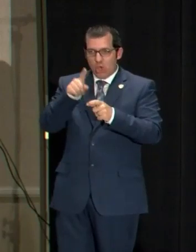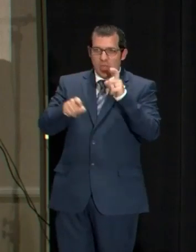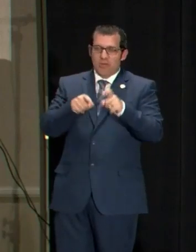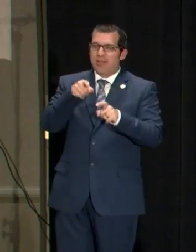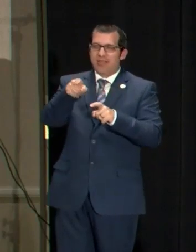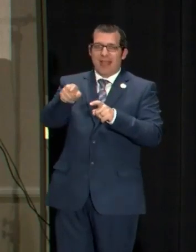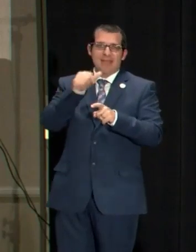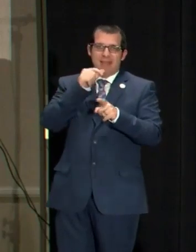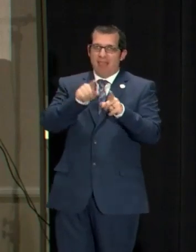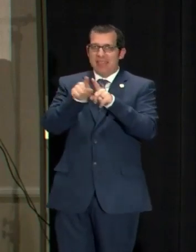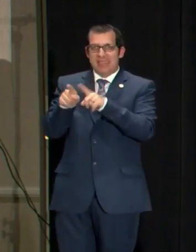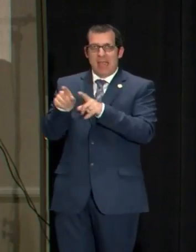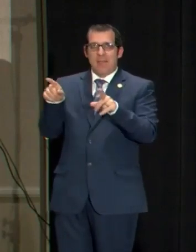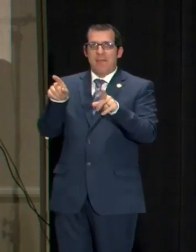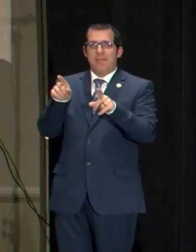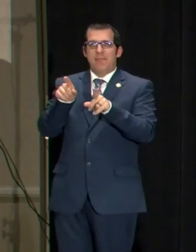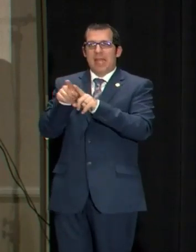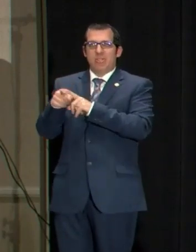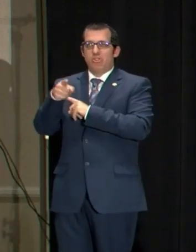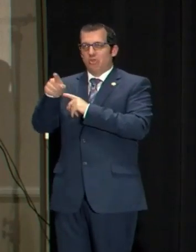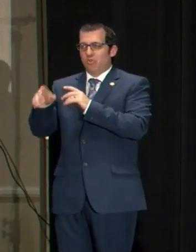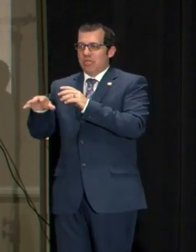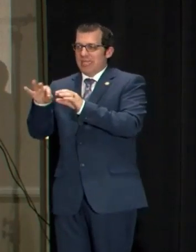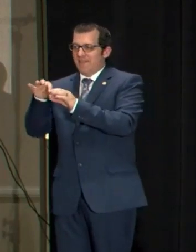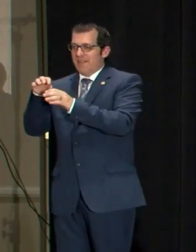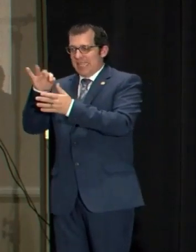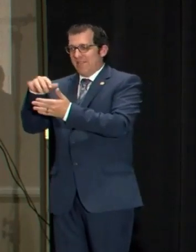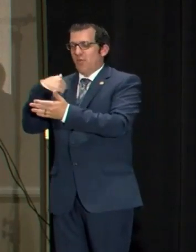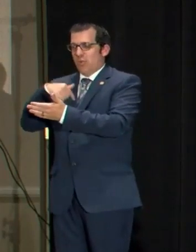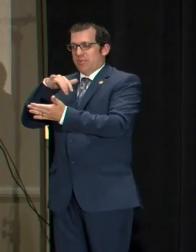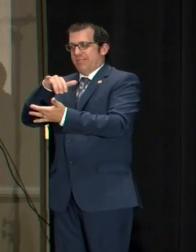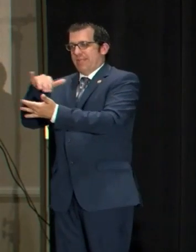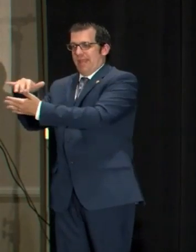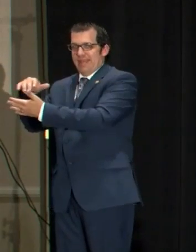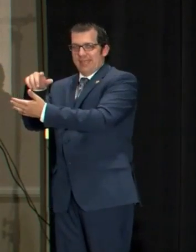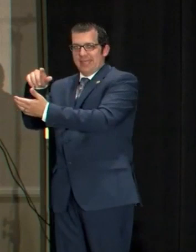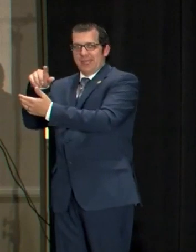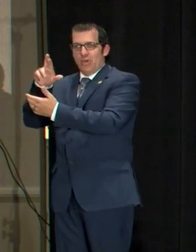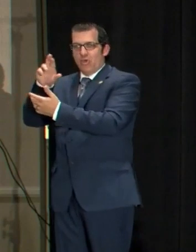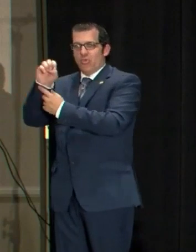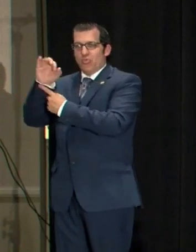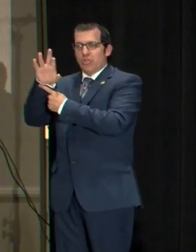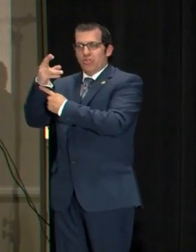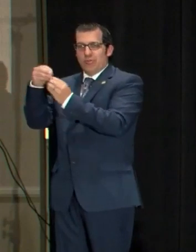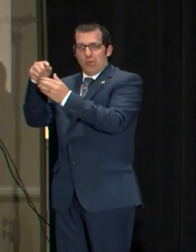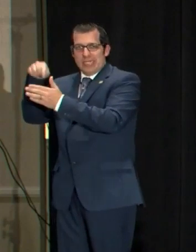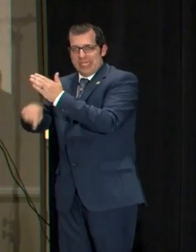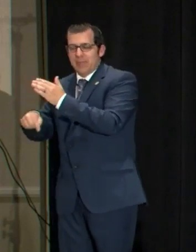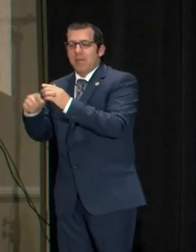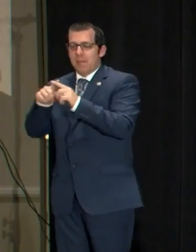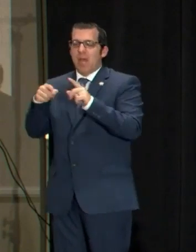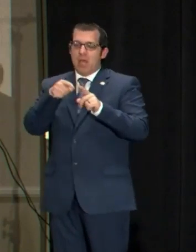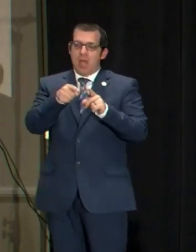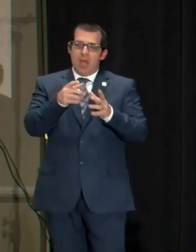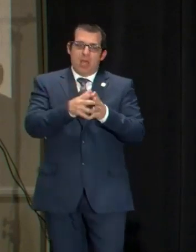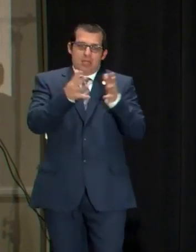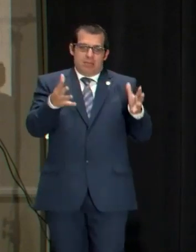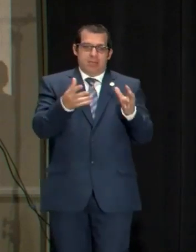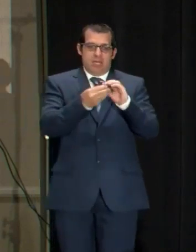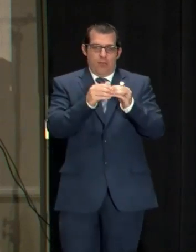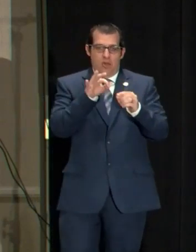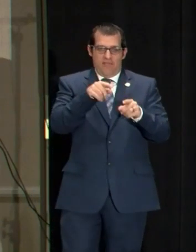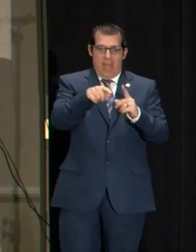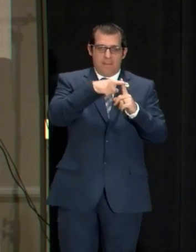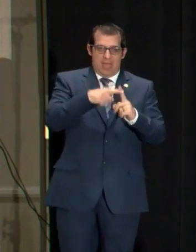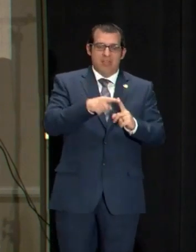you would find perhaps in a published study. But we do know that we're seeing a significant portion of our positives are